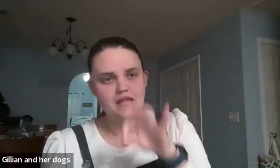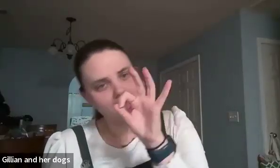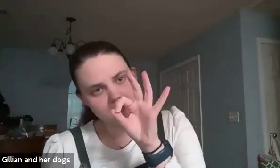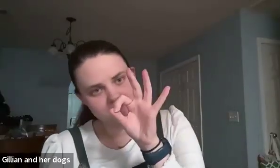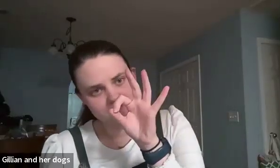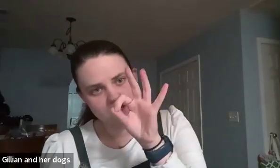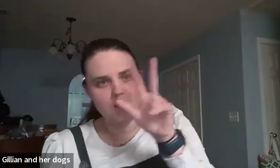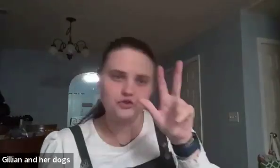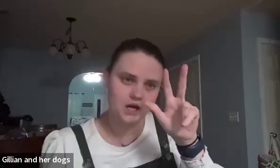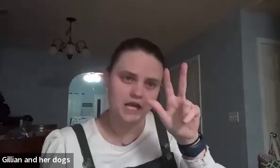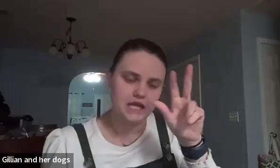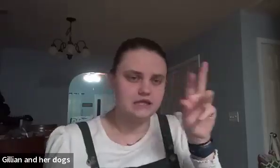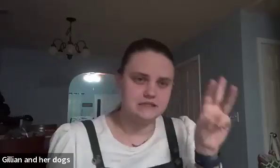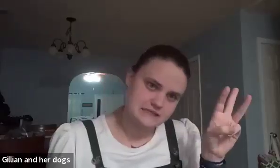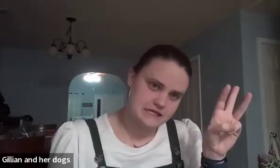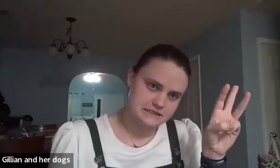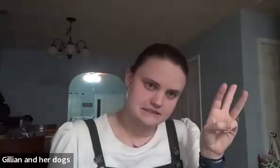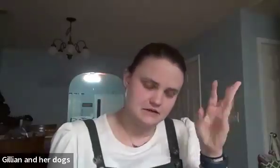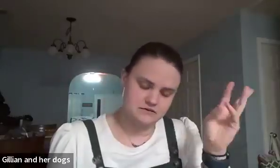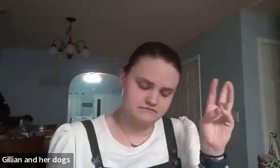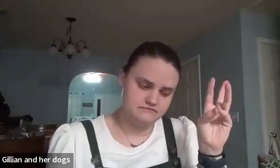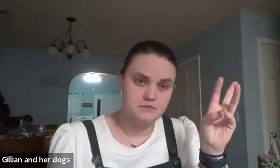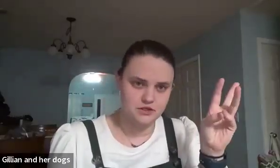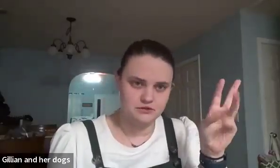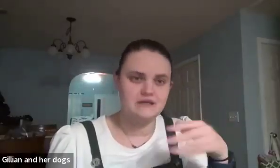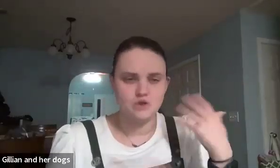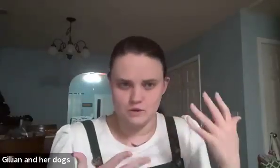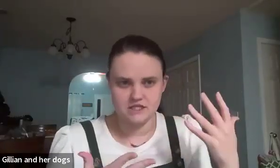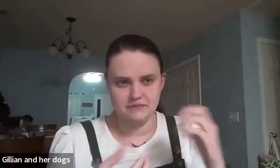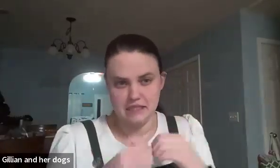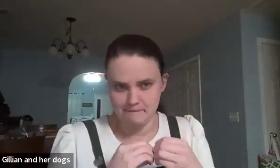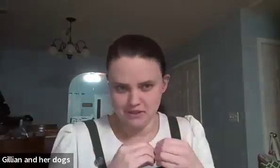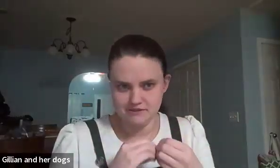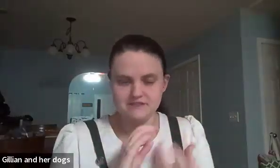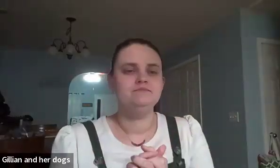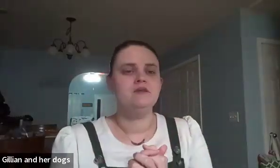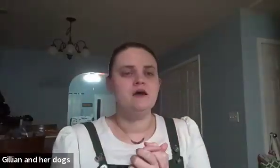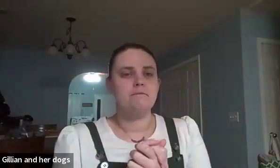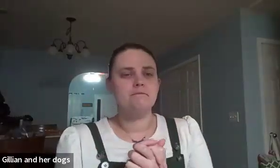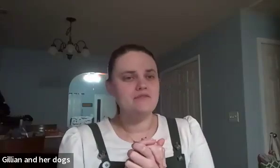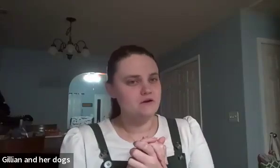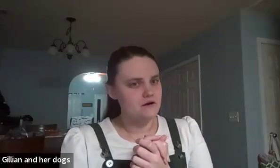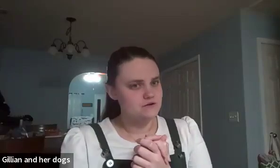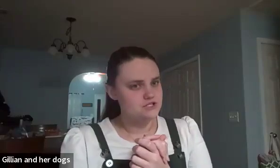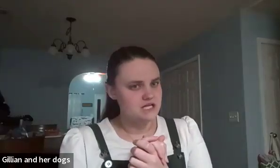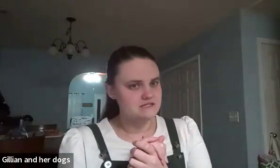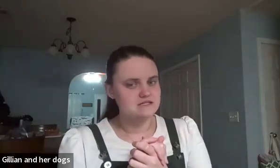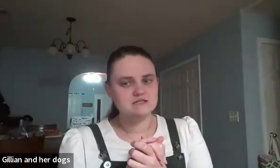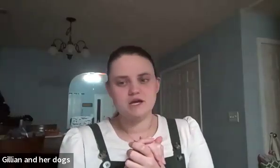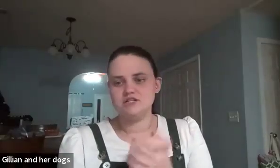be F, 3, 6, or W. It's always going to be numbers. But there are those chances, especially